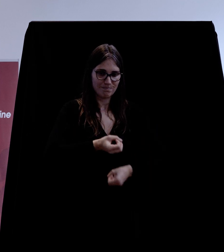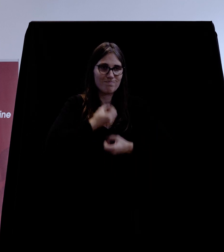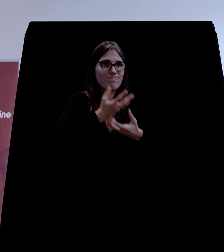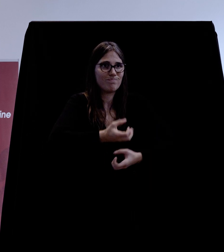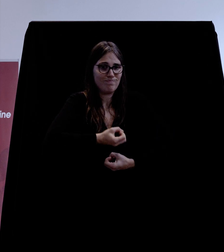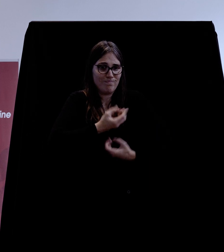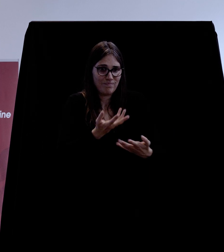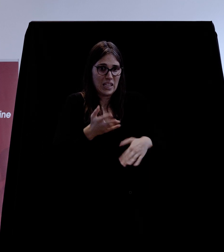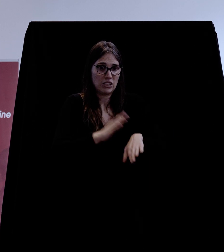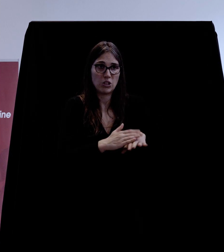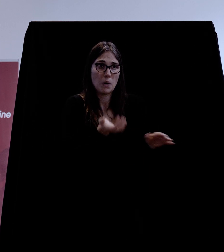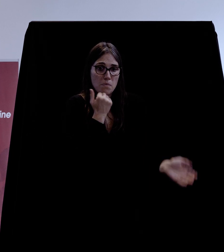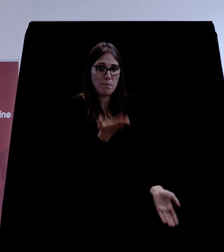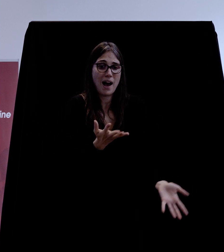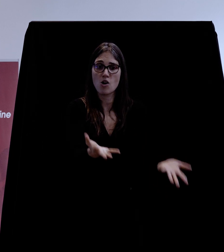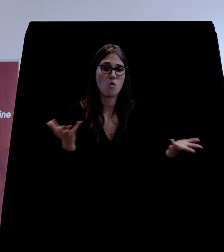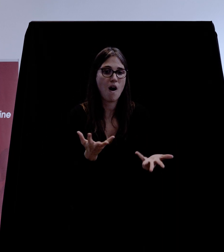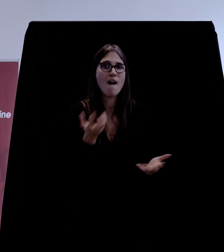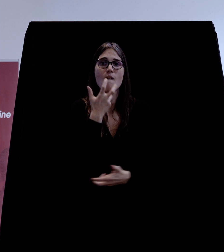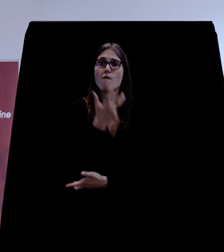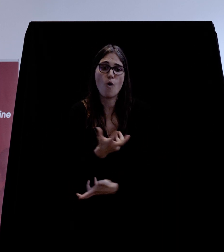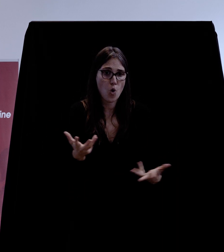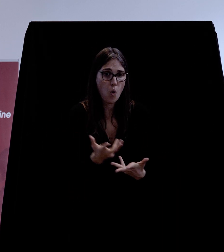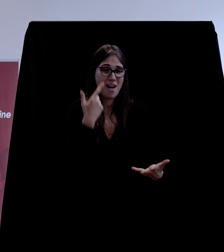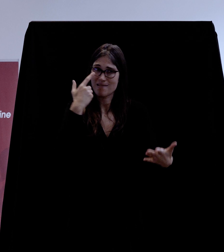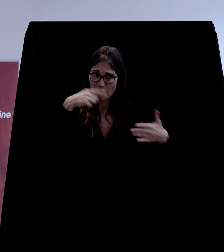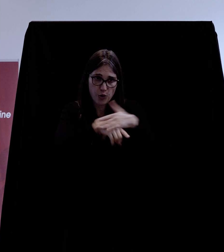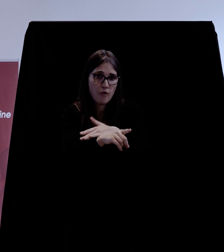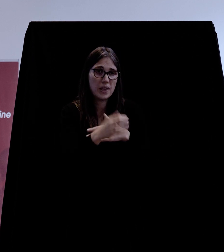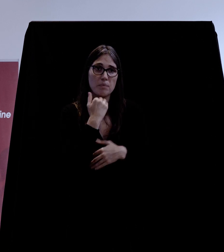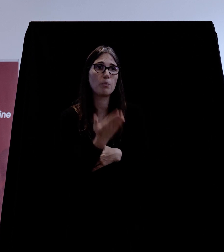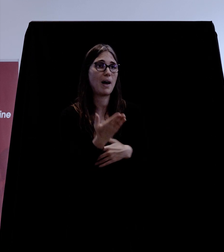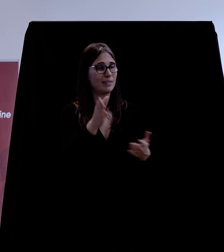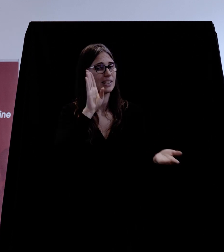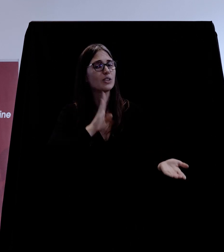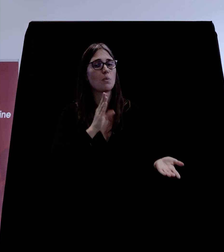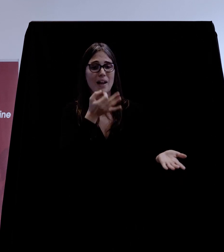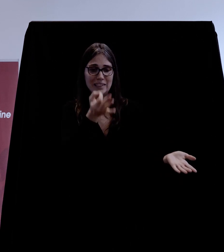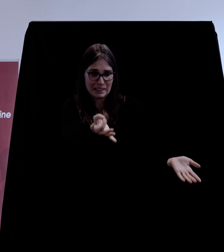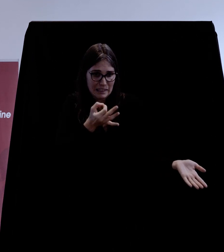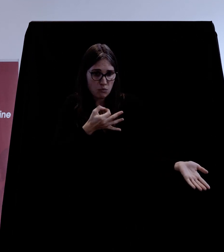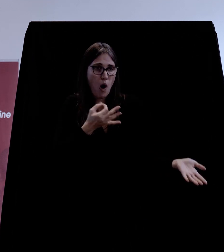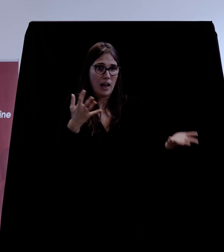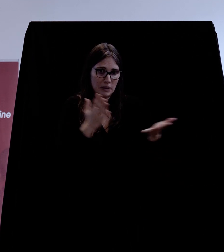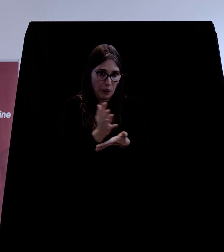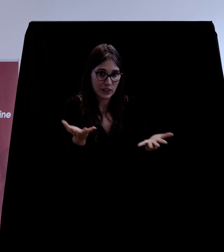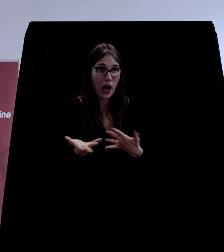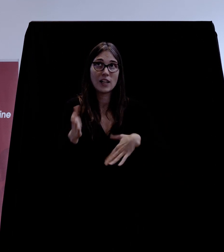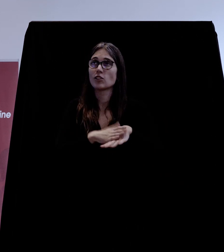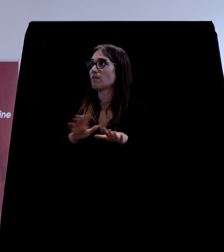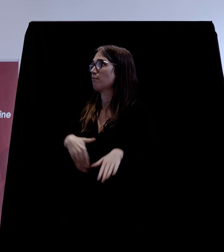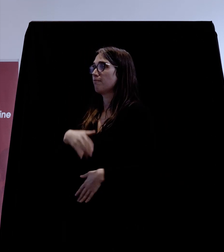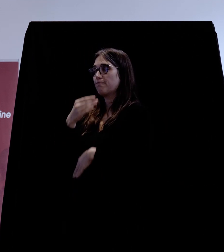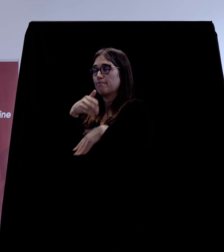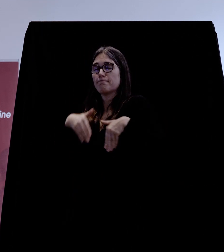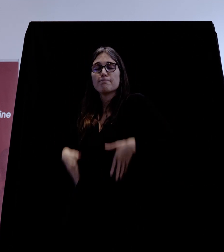out. Um, so even if any of that behavior is genetically based, still, I can read